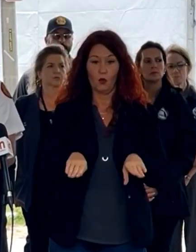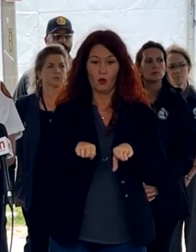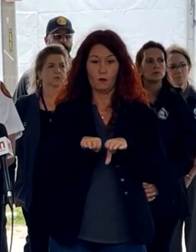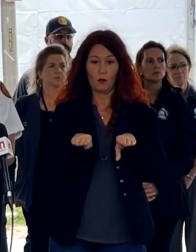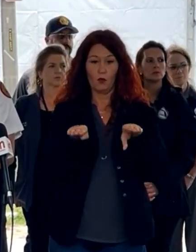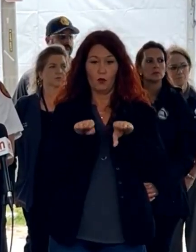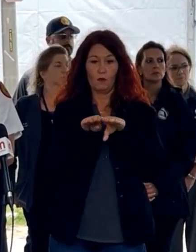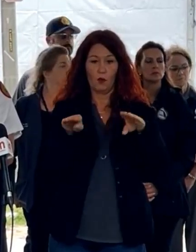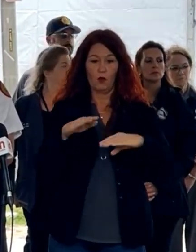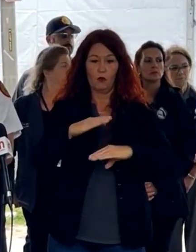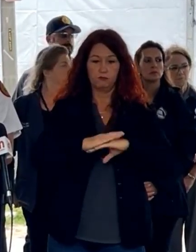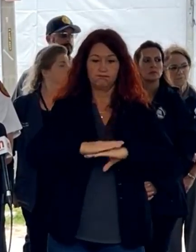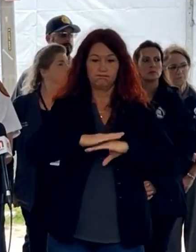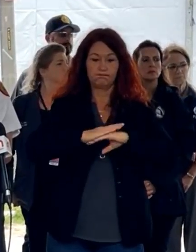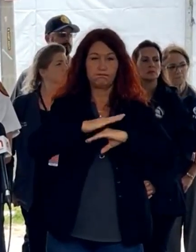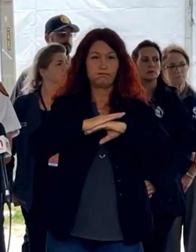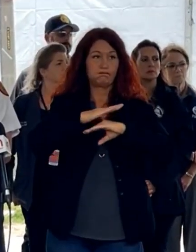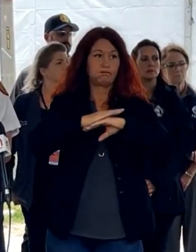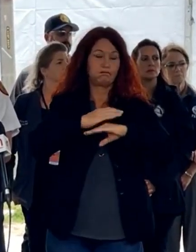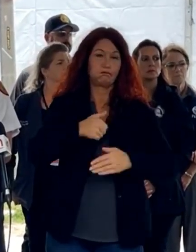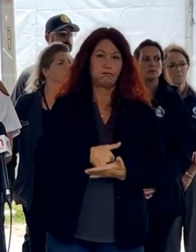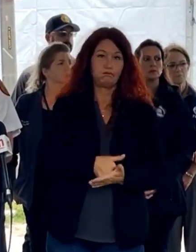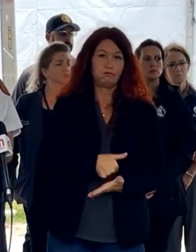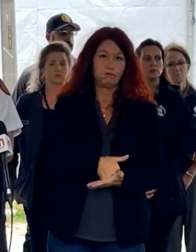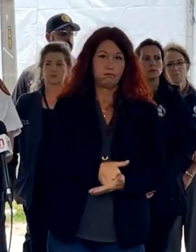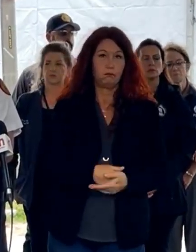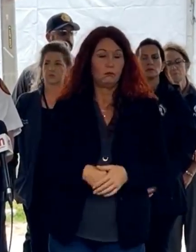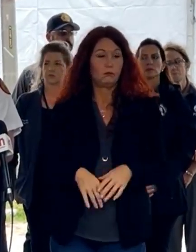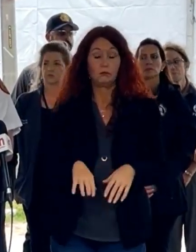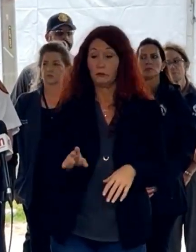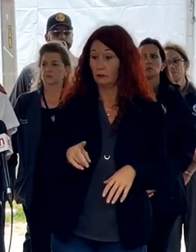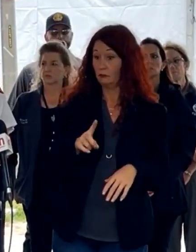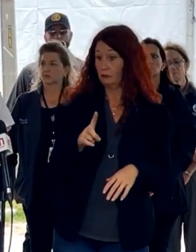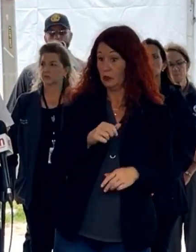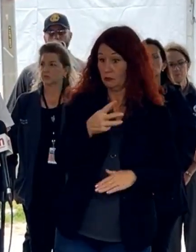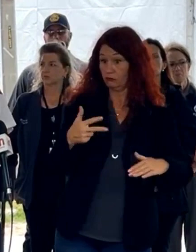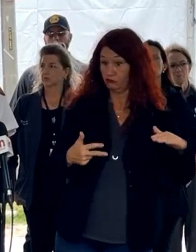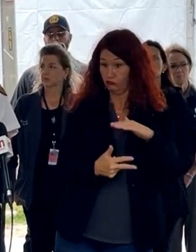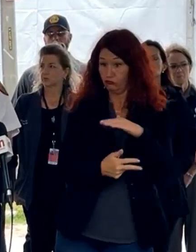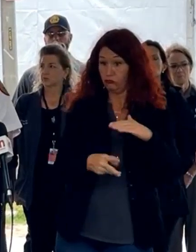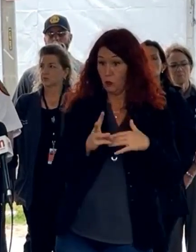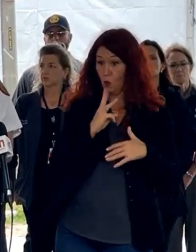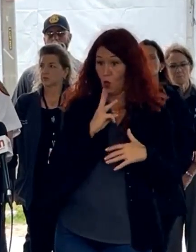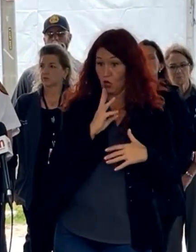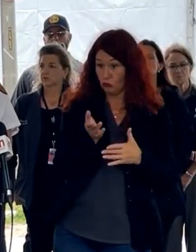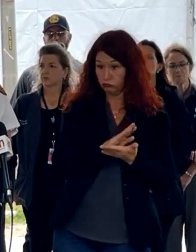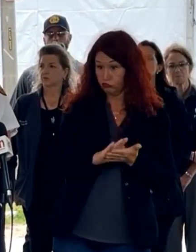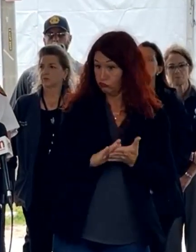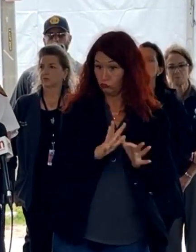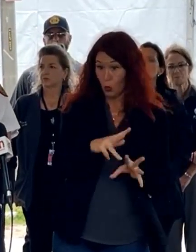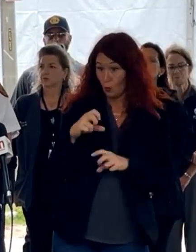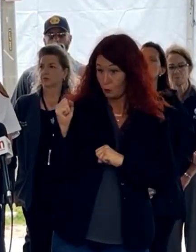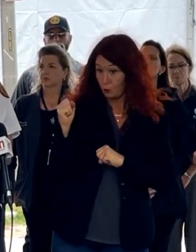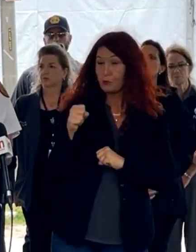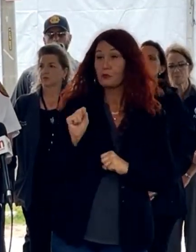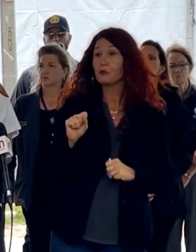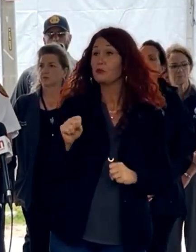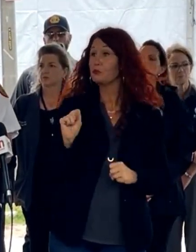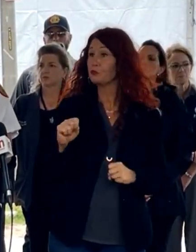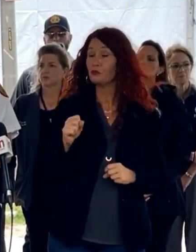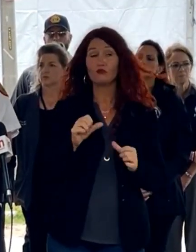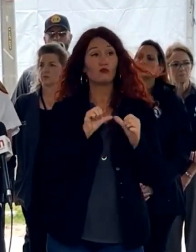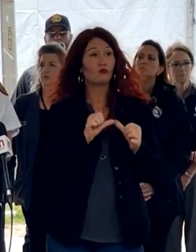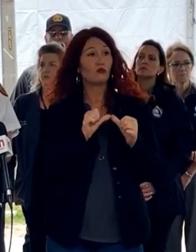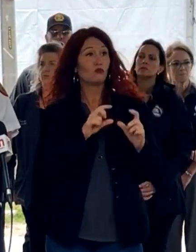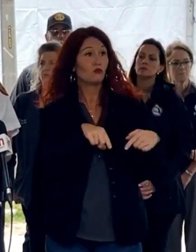3 that had significant flooding because of the water? Yes, we've actively, maintained pumping